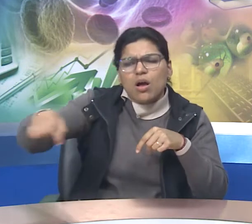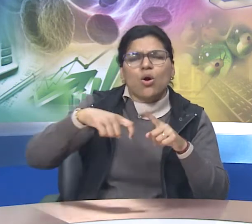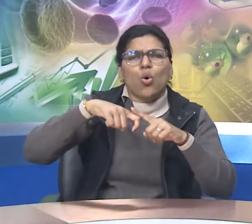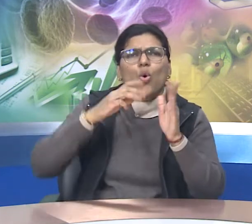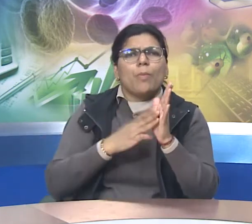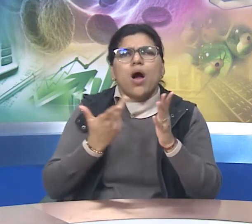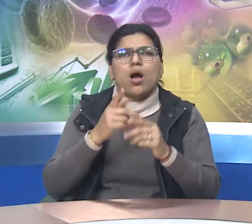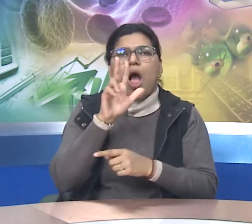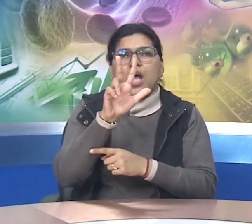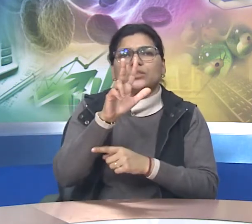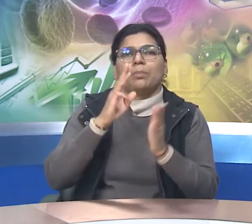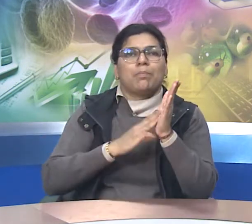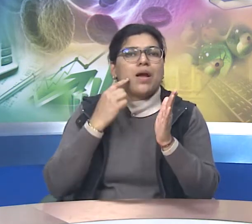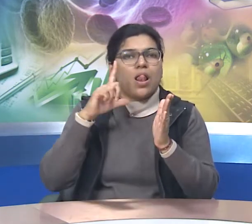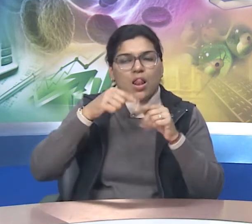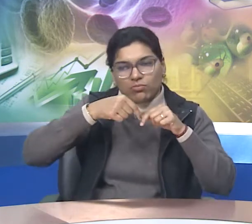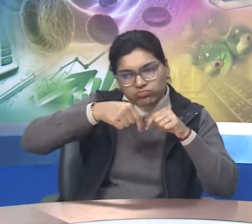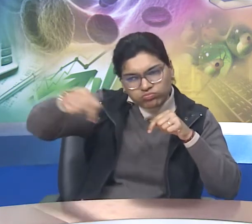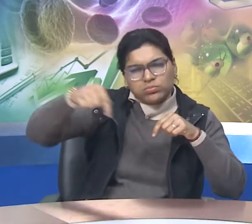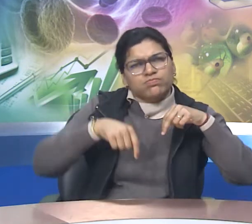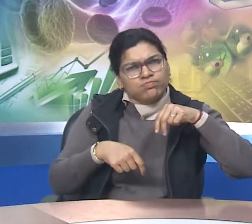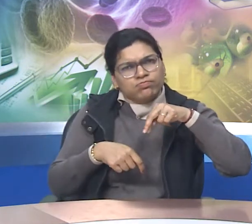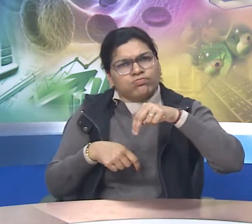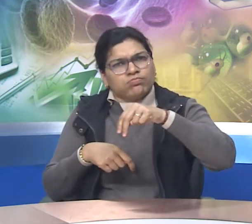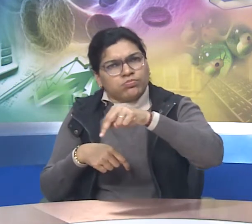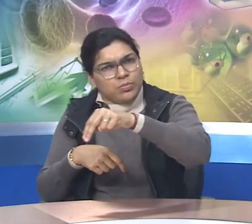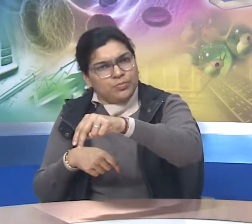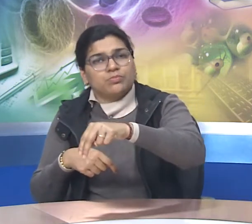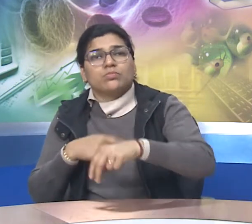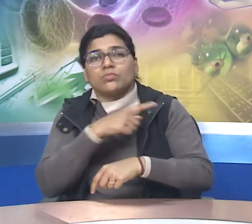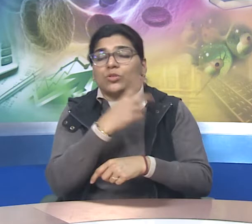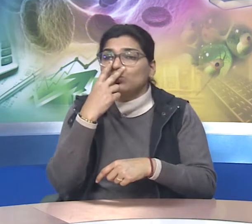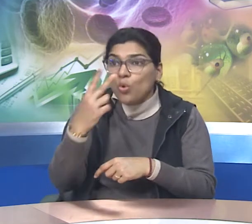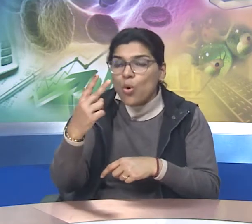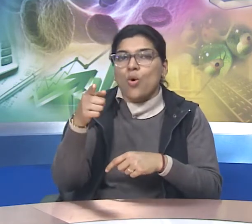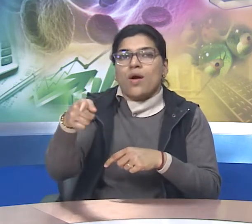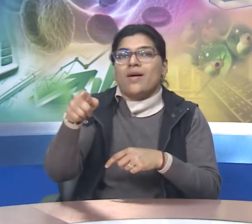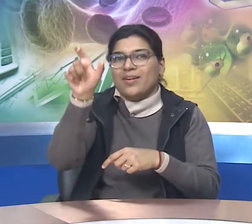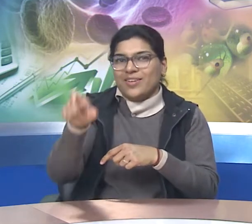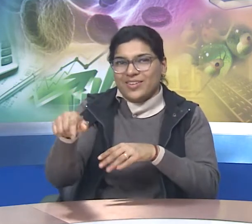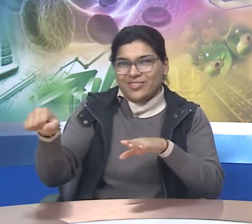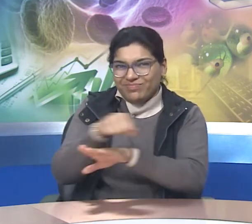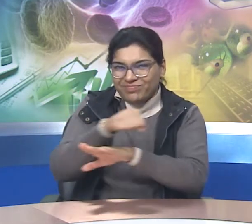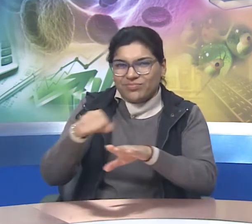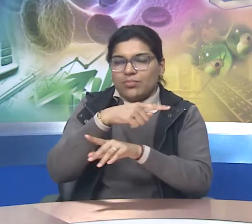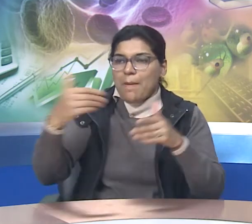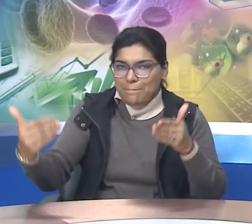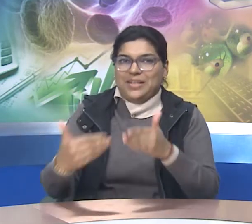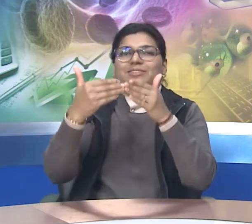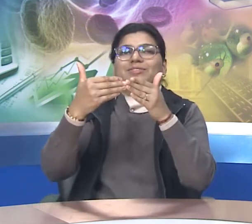I met Shoeshine Lal. Connaught Circus was